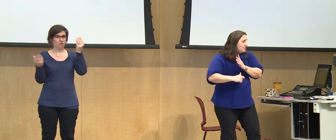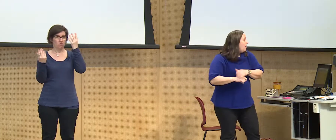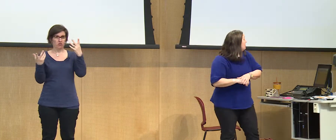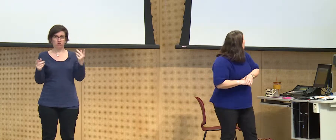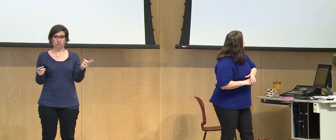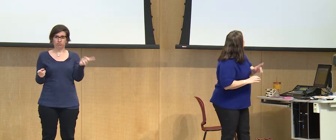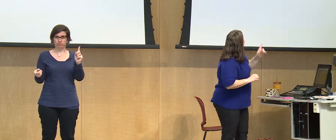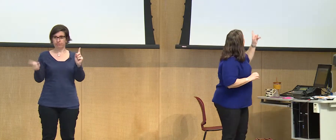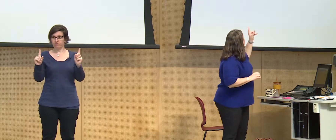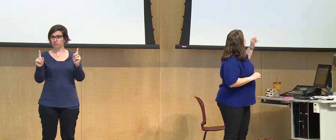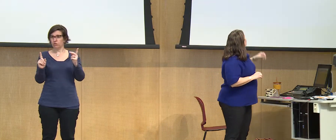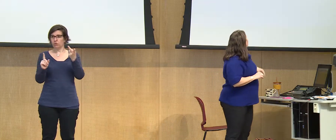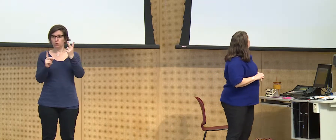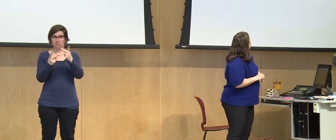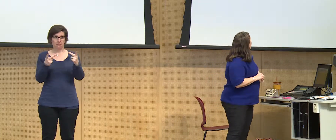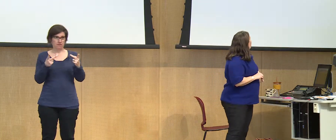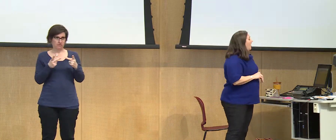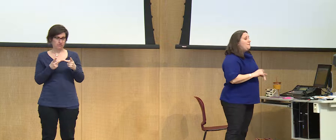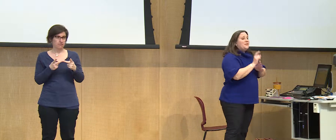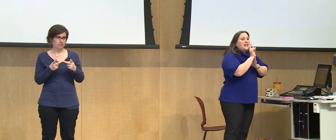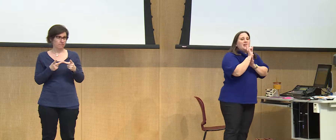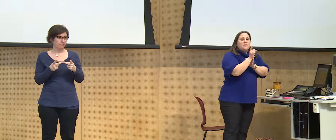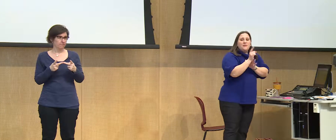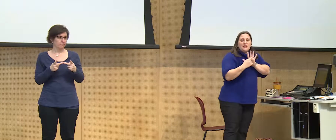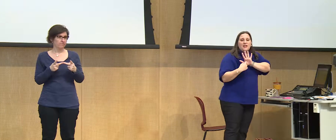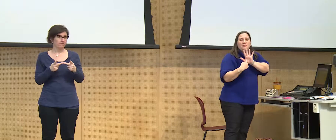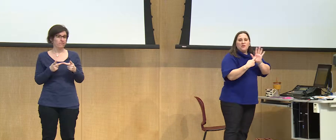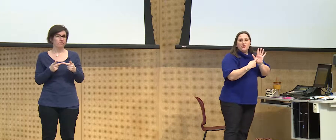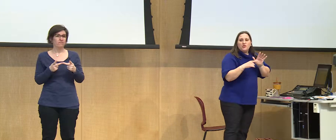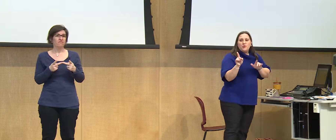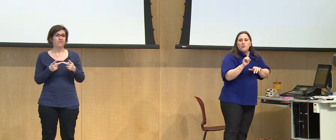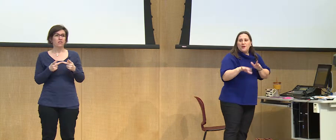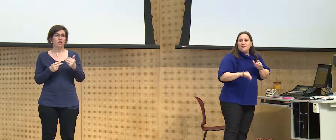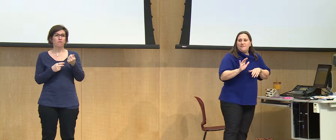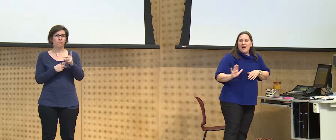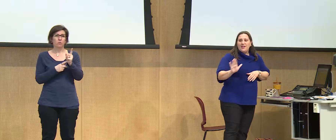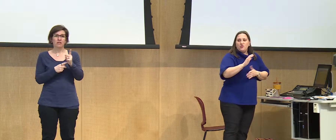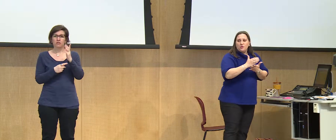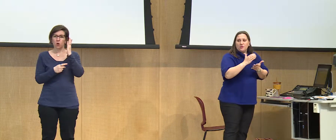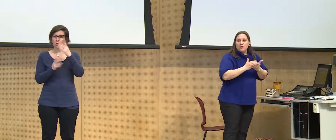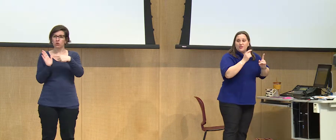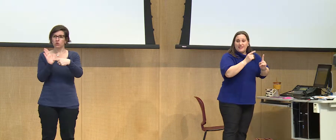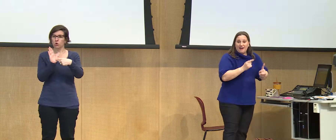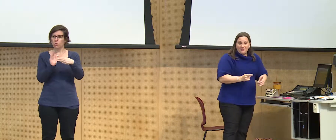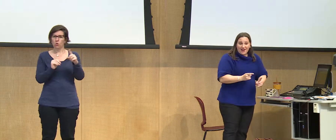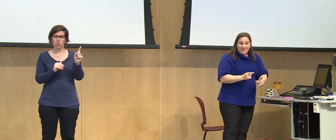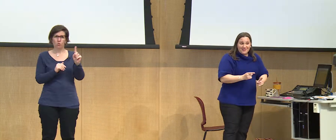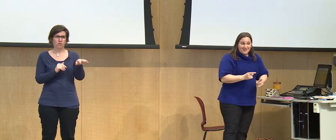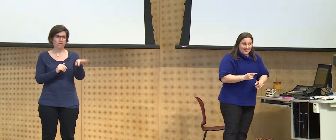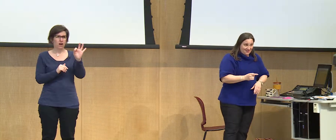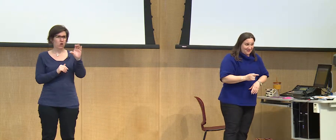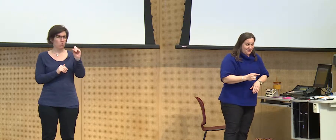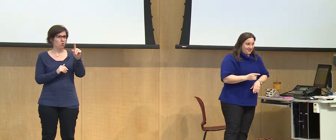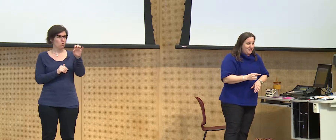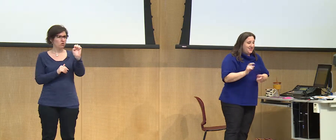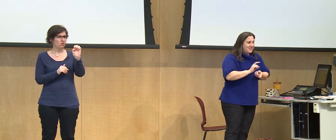catalog. So in a minute, I'm going to show you where to find your course outlines, because